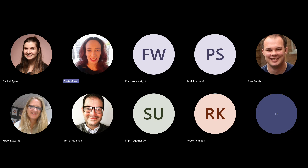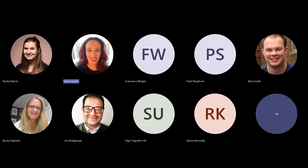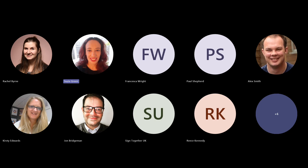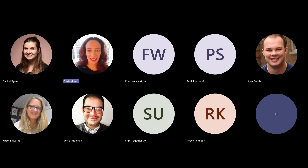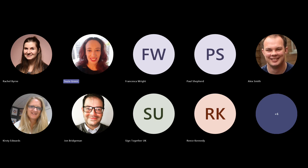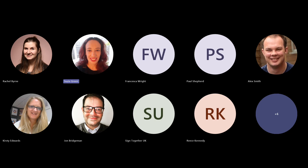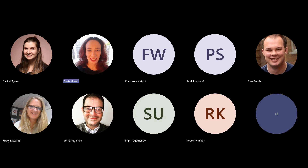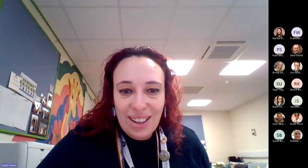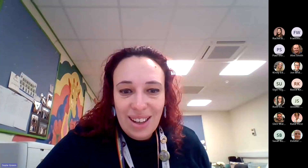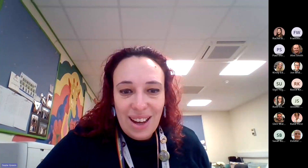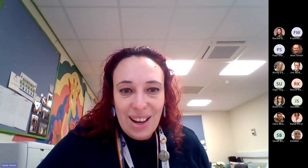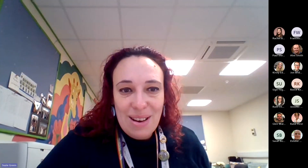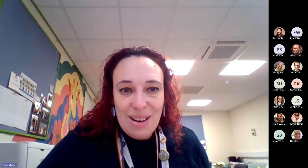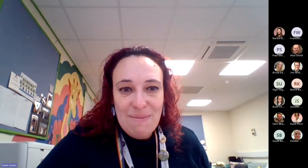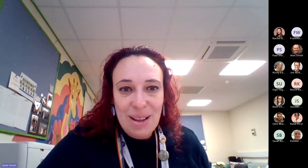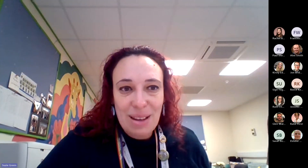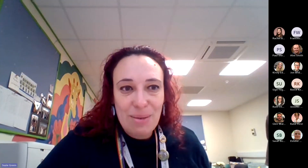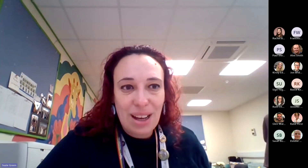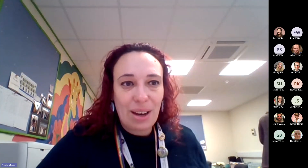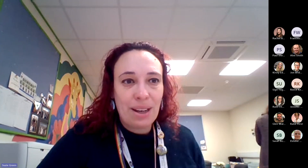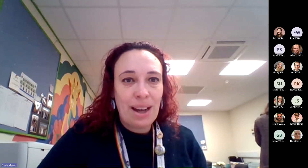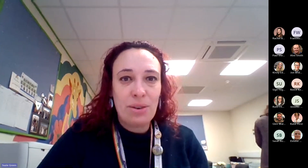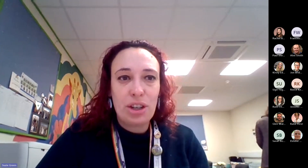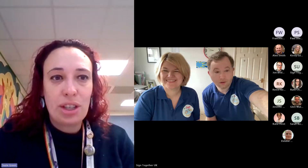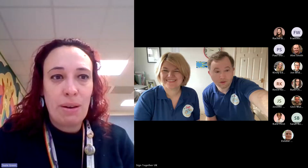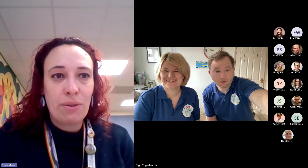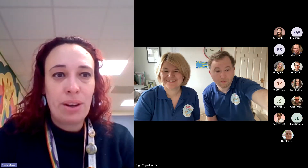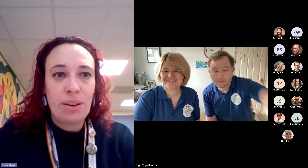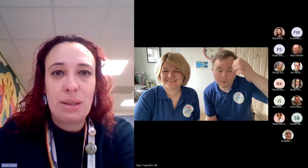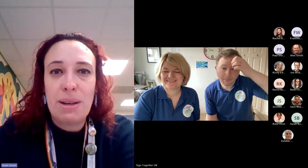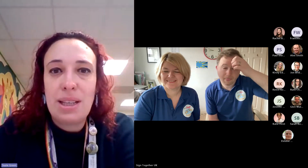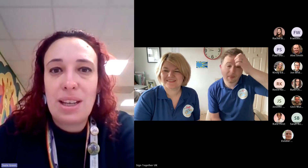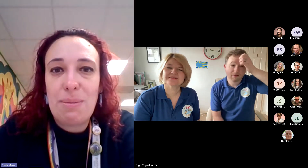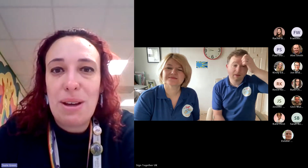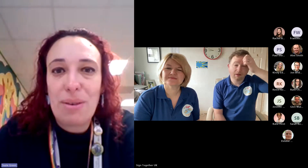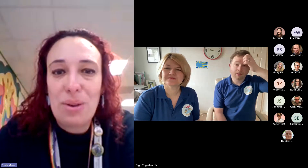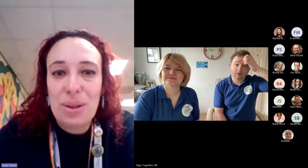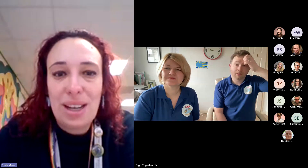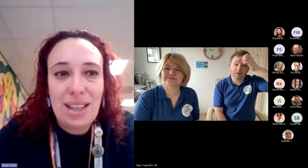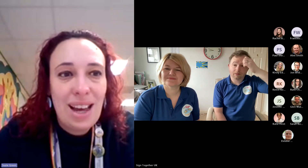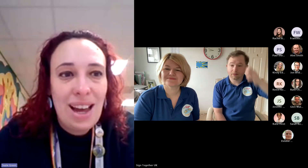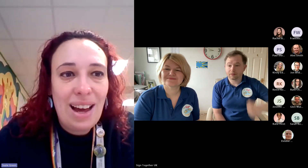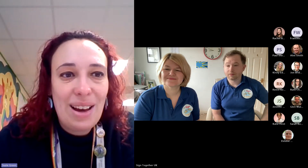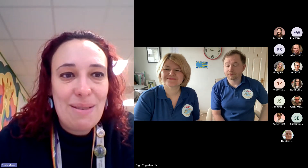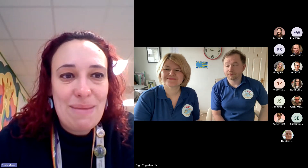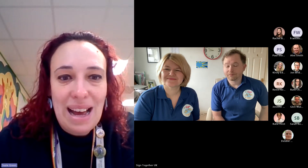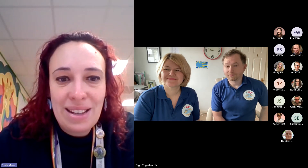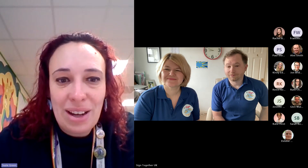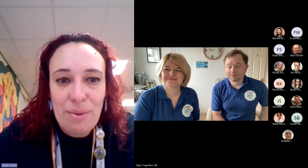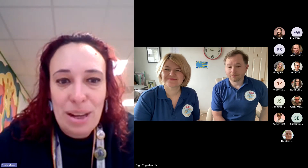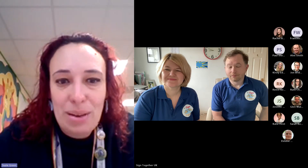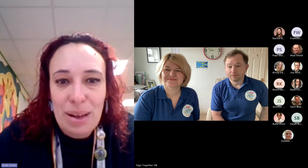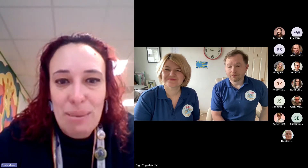Right, good morning. I think we'll get going now. Just so everyone knows, this meeting is being recorded. And I'm really